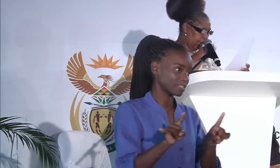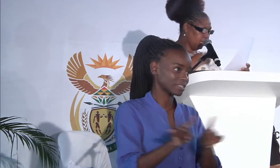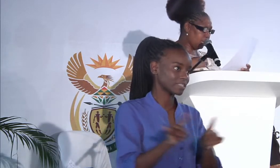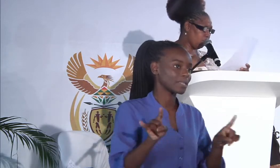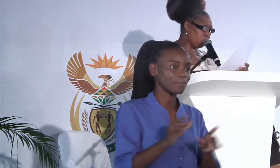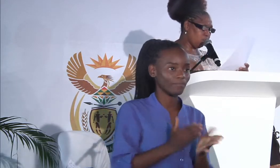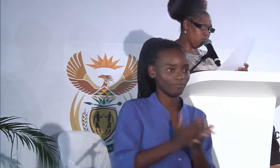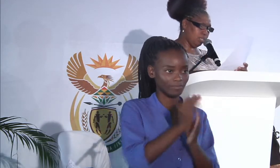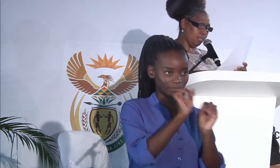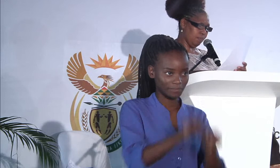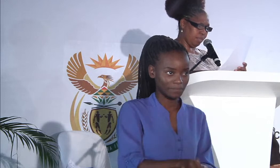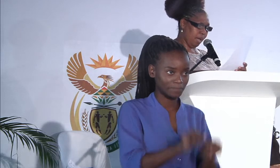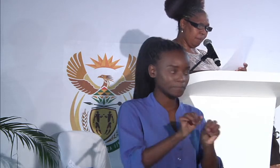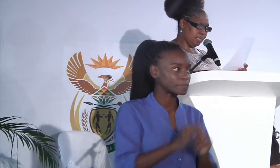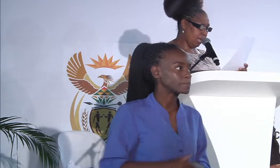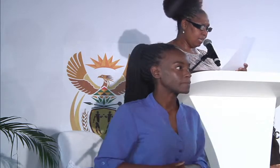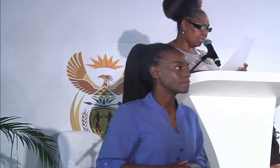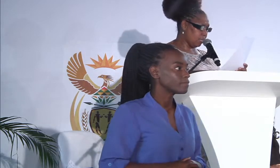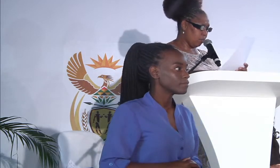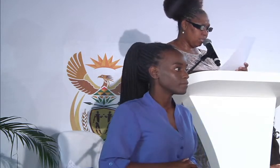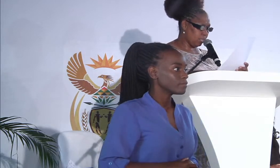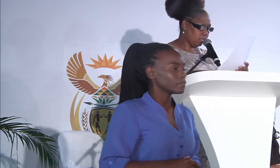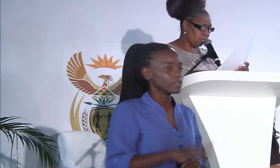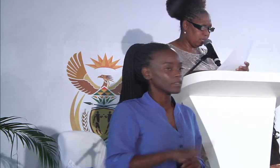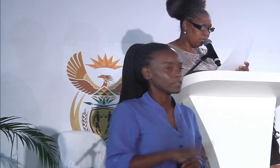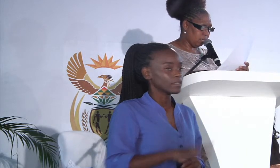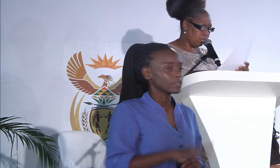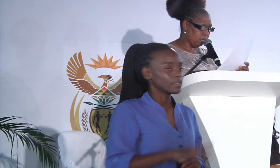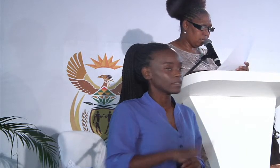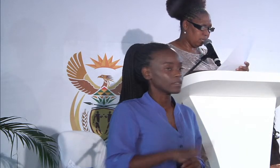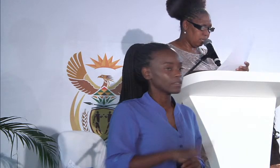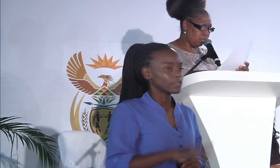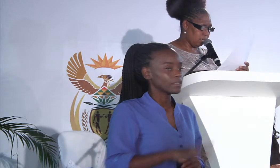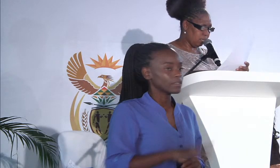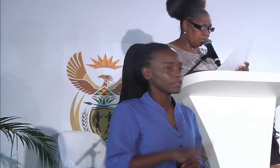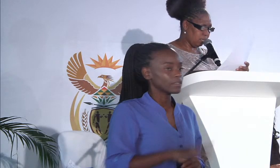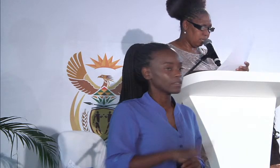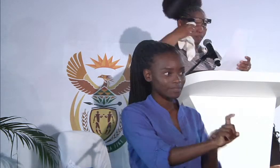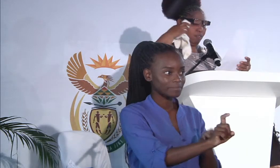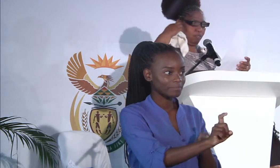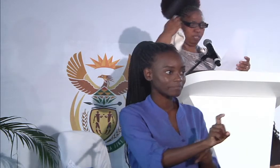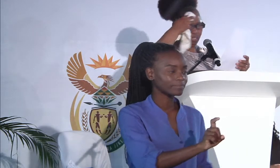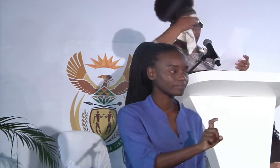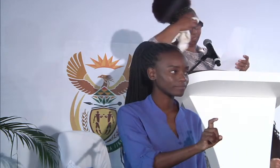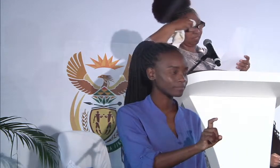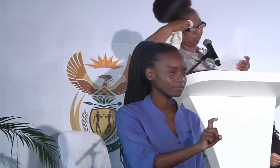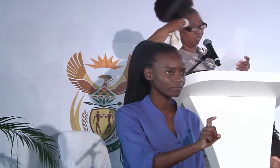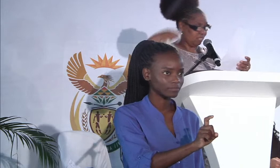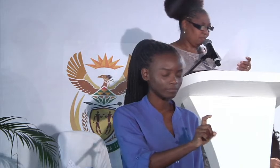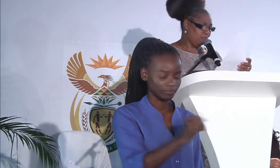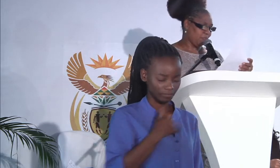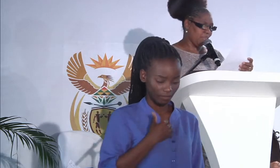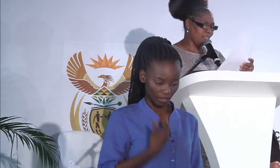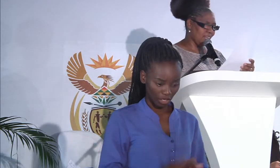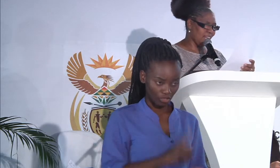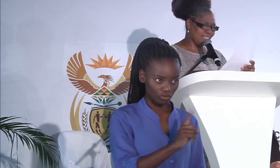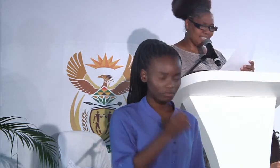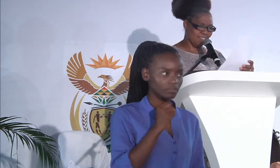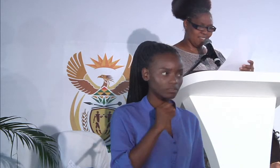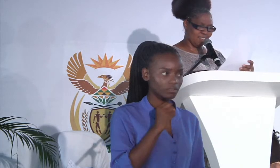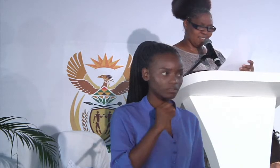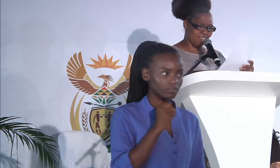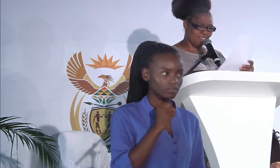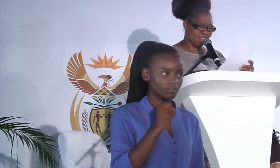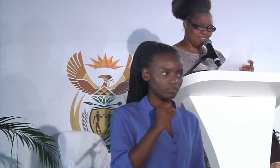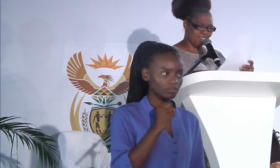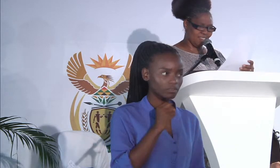As I conclude, I must ask the question, can true, oh gee, it's hot, and the lights are not